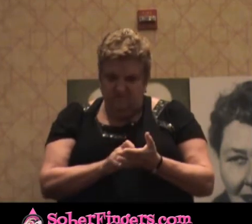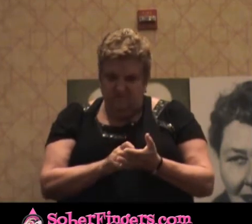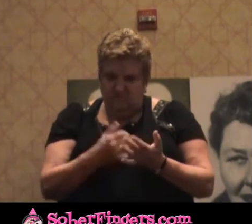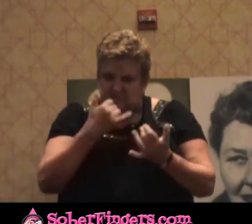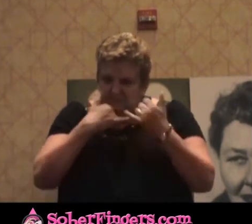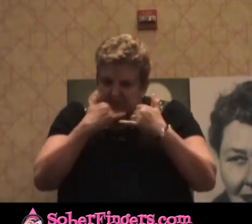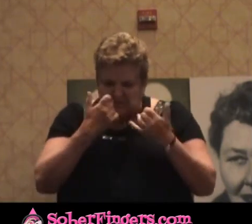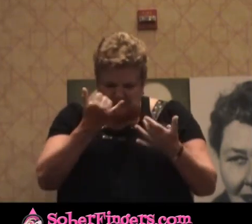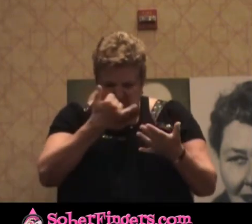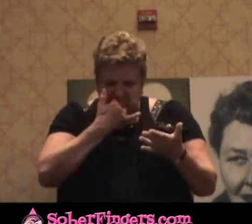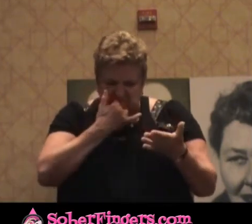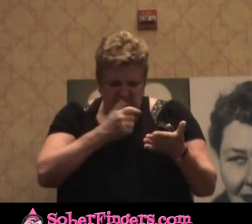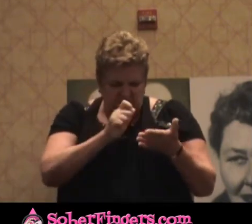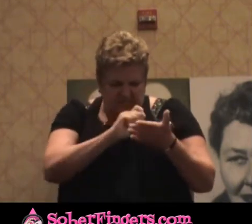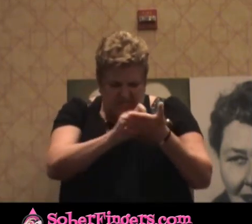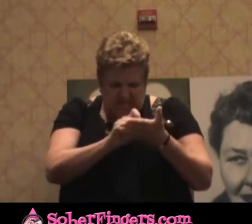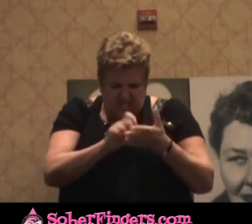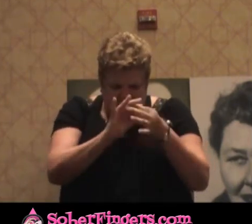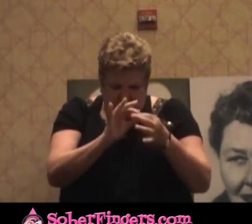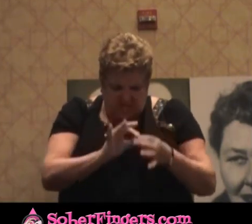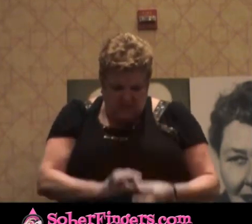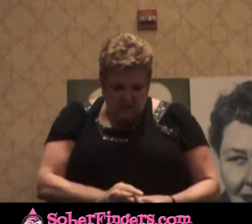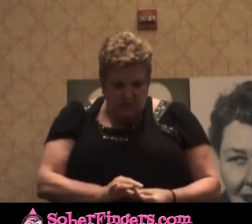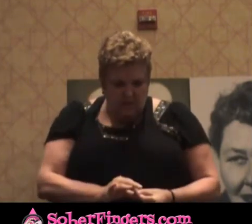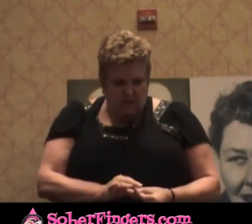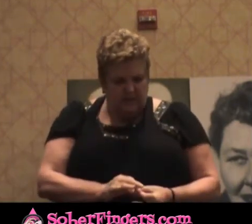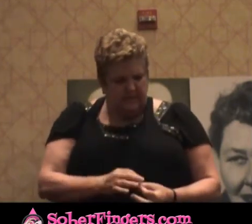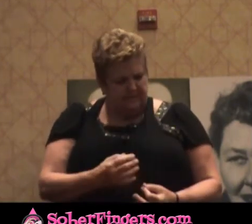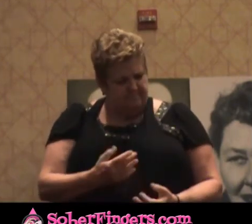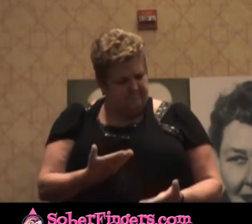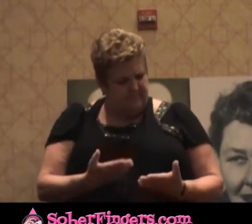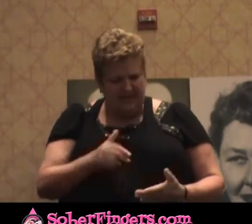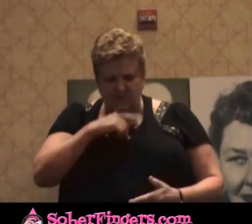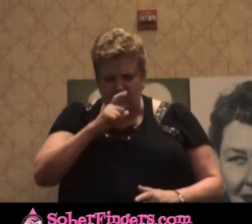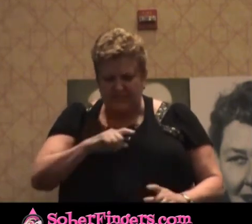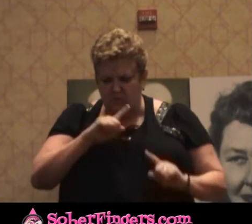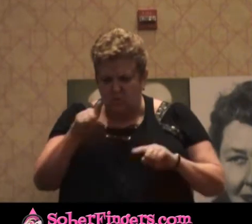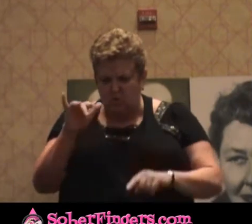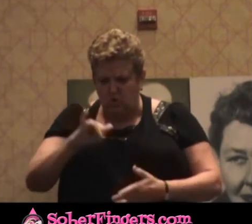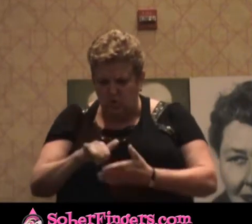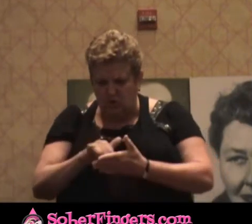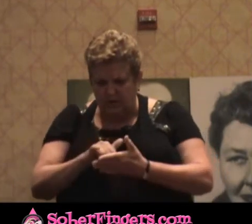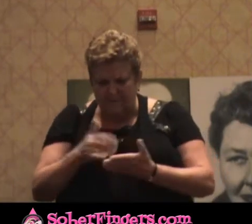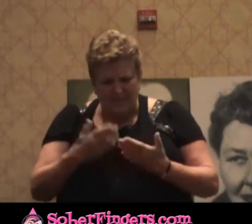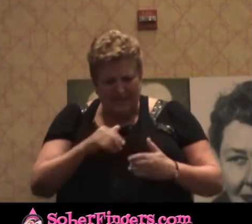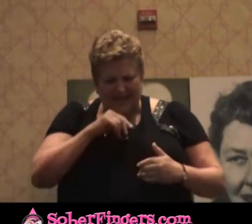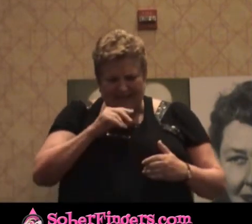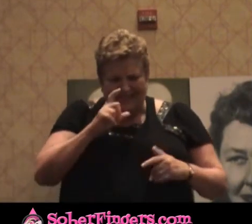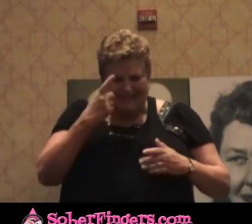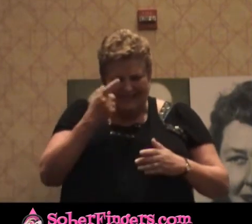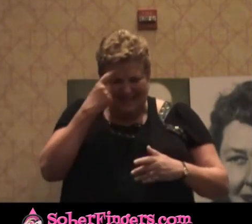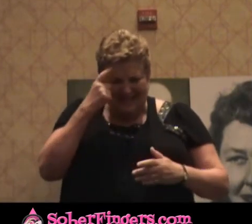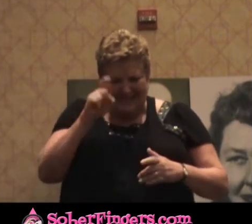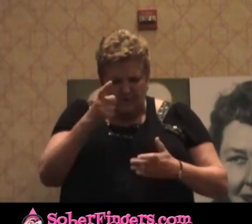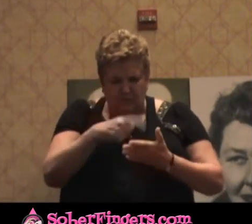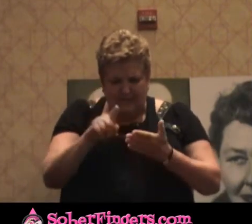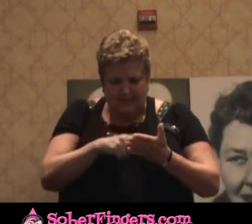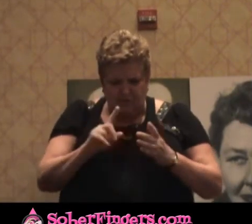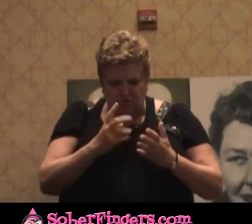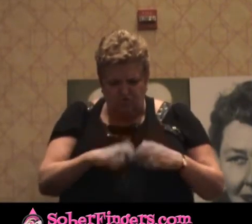And I began writing, saying, perhaps I don't need to go to New York. I just need to not do this trip. I think I'm tired. I've